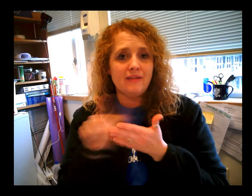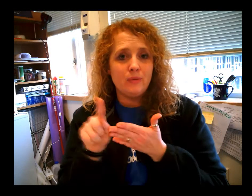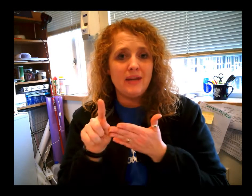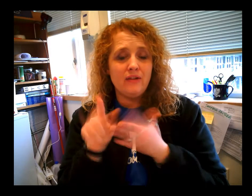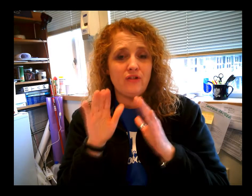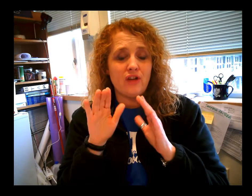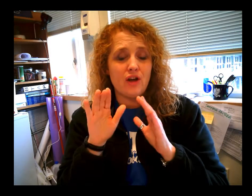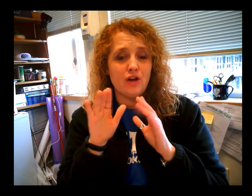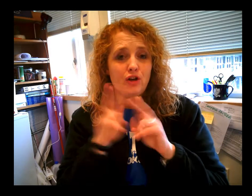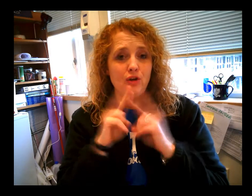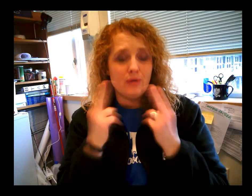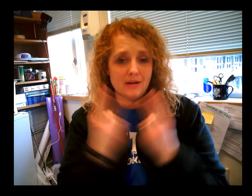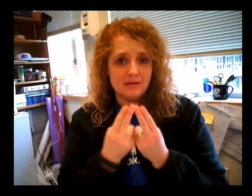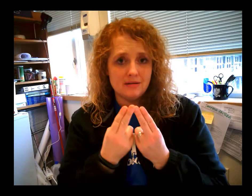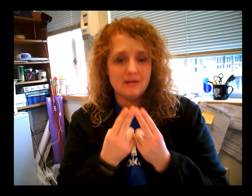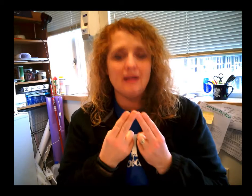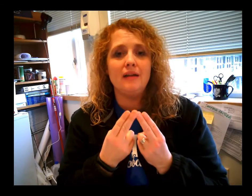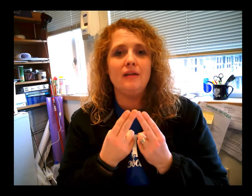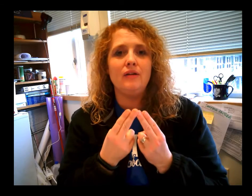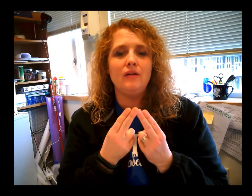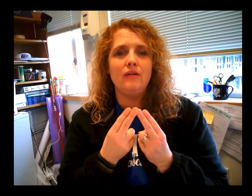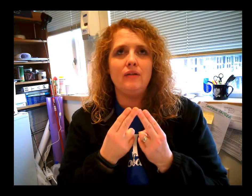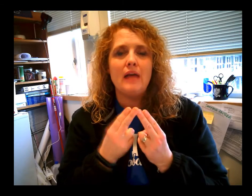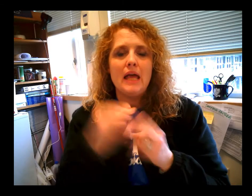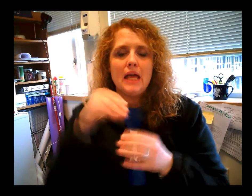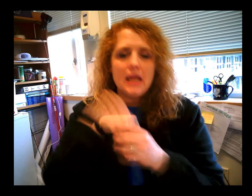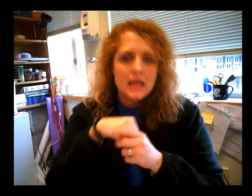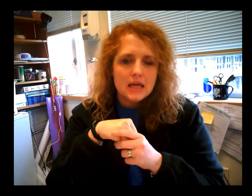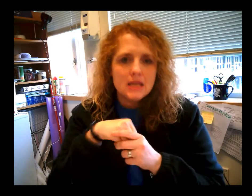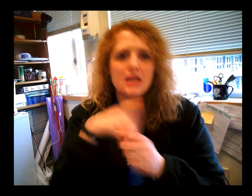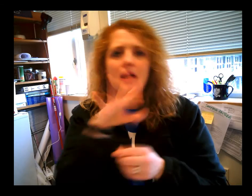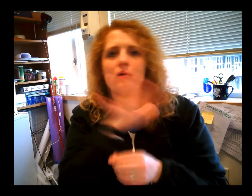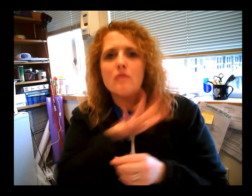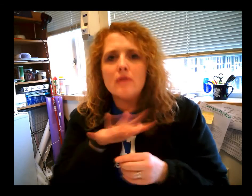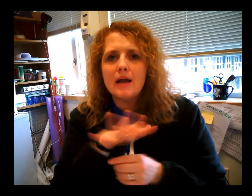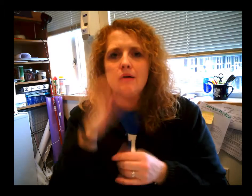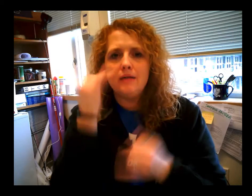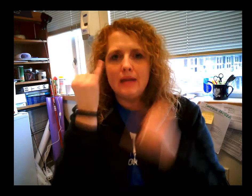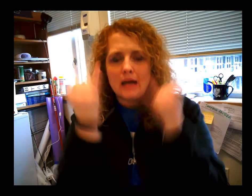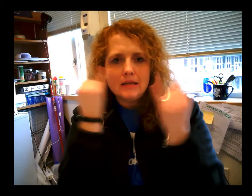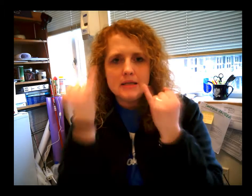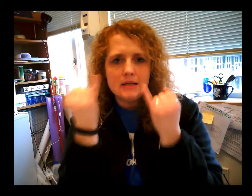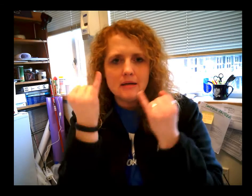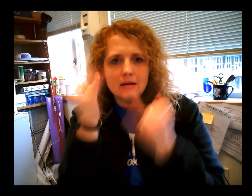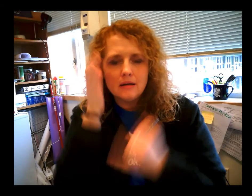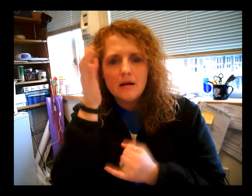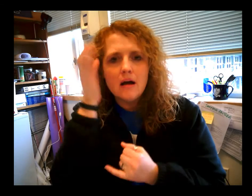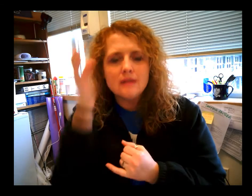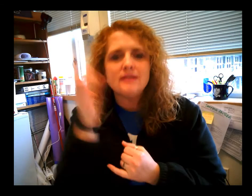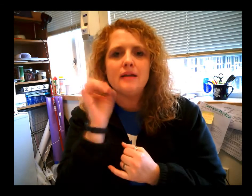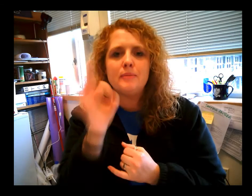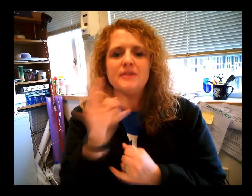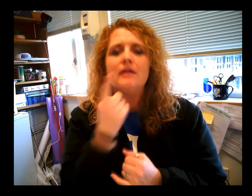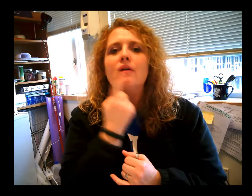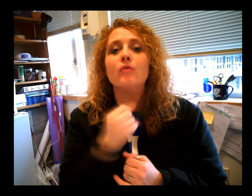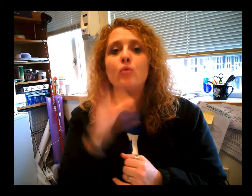This week's unit is in and around the idea and the concepts of